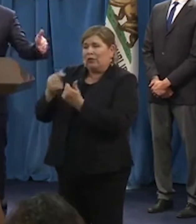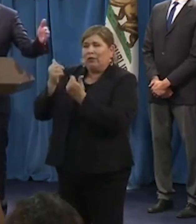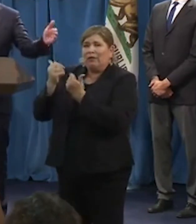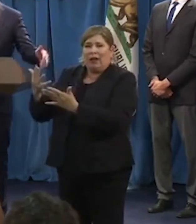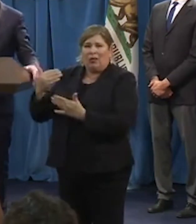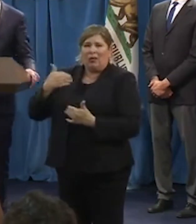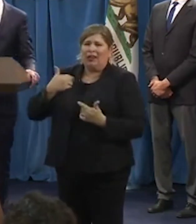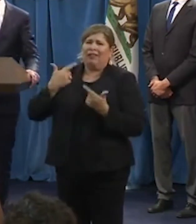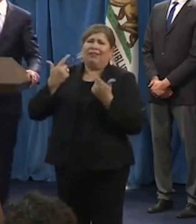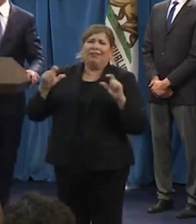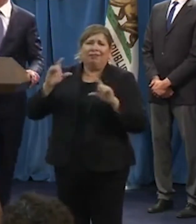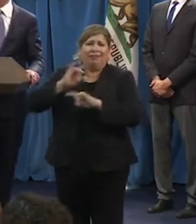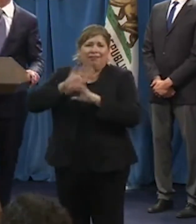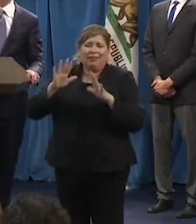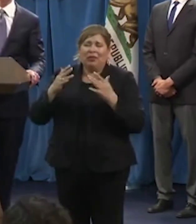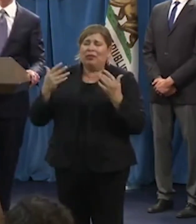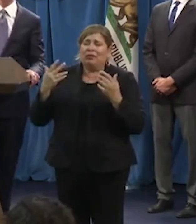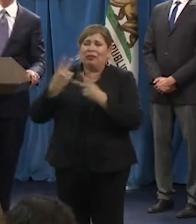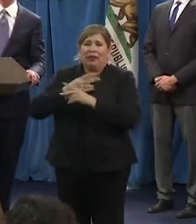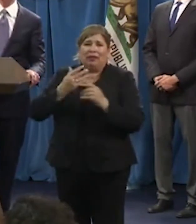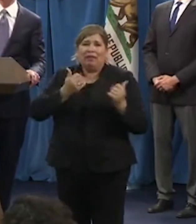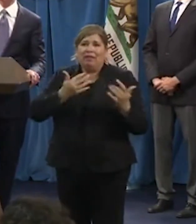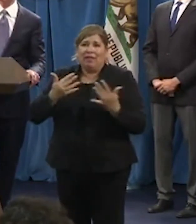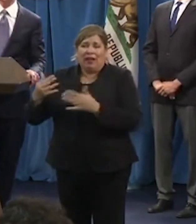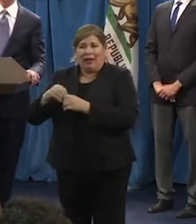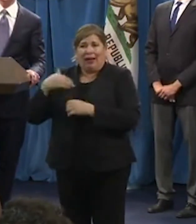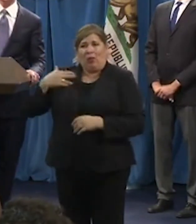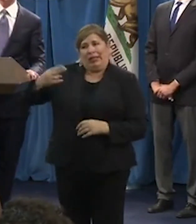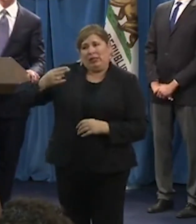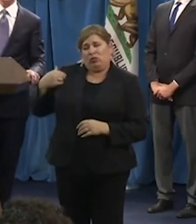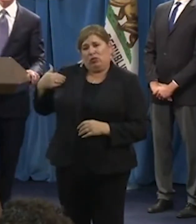we had the three of the worst wildfire seasons we've had in our history.